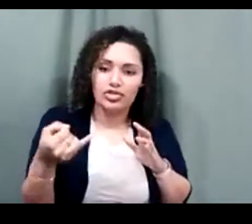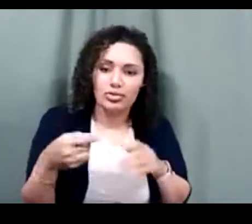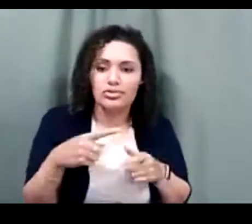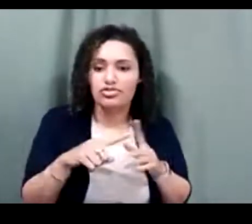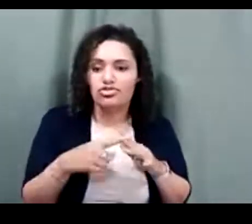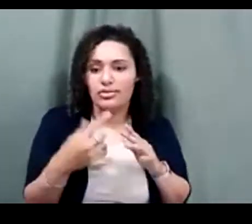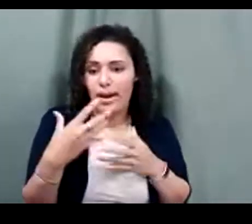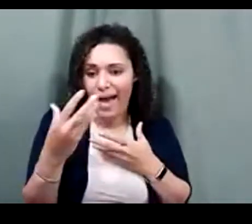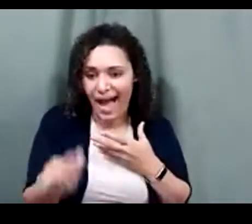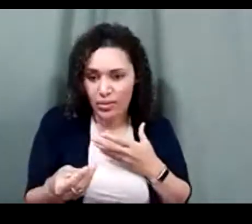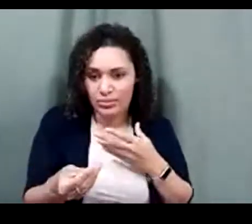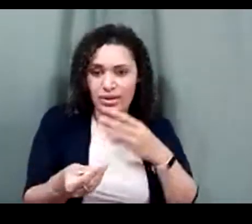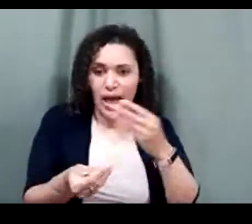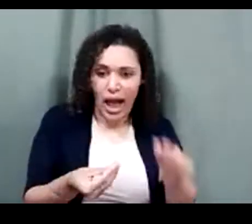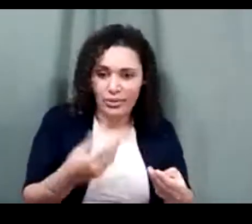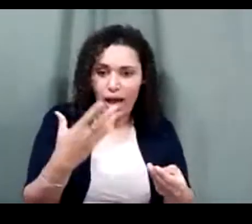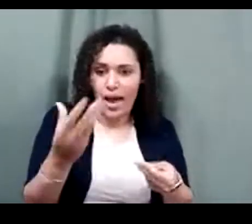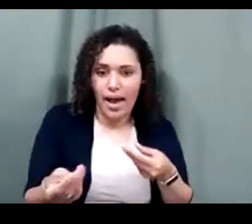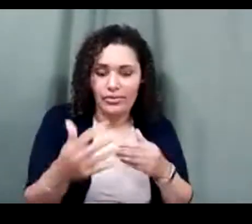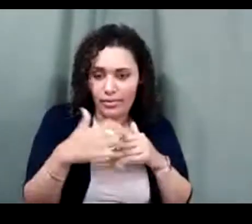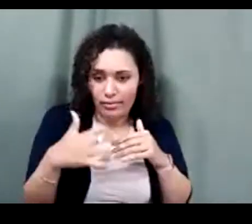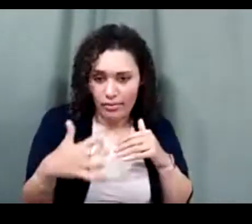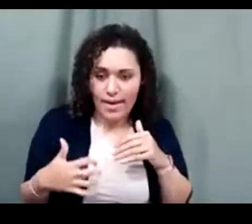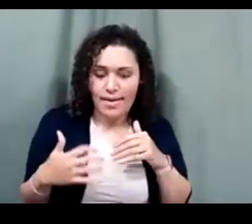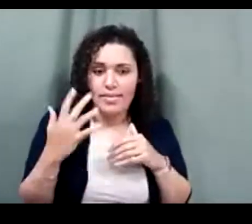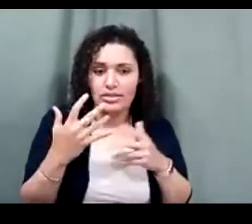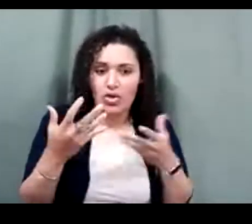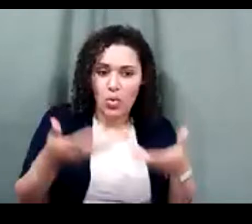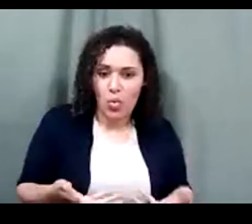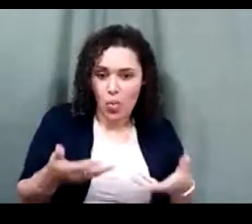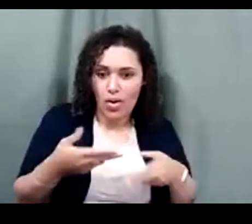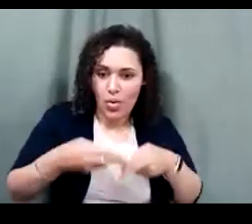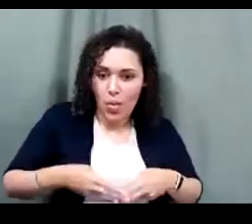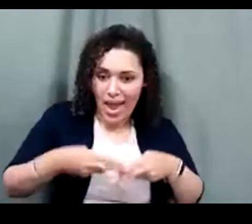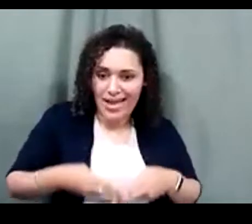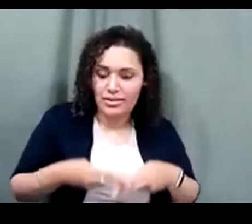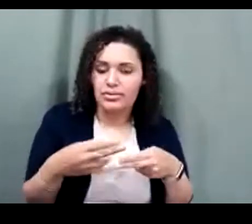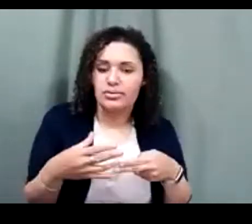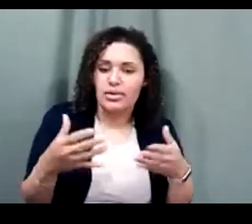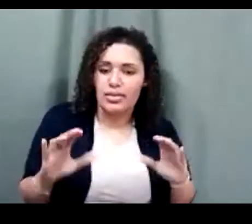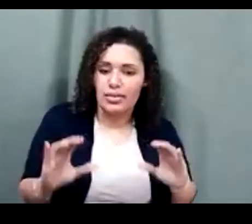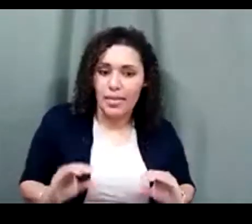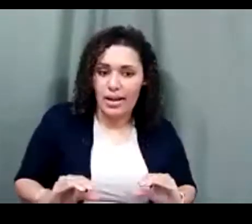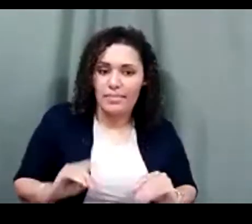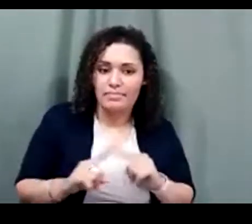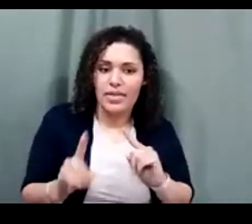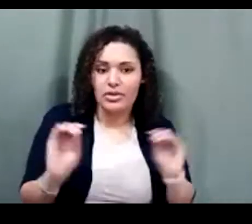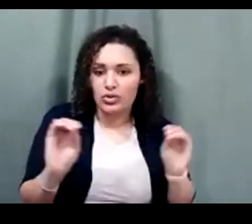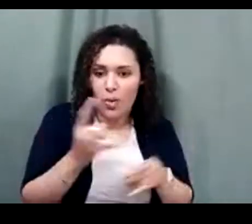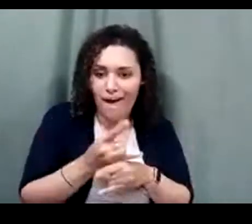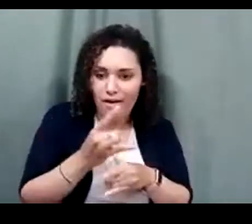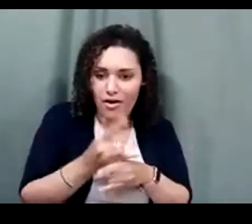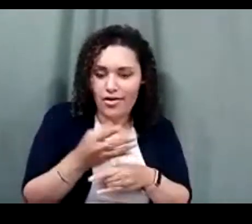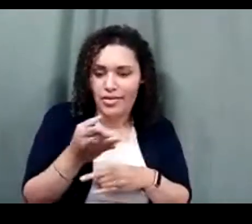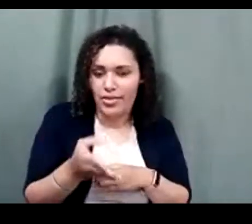out of those berries, because all the weight of the ones on top, the ones on the bottom get juice come out of them, but there's no alcohol in there,